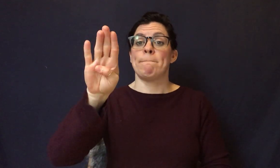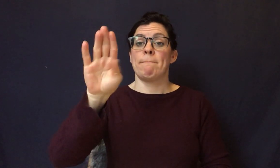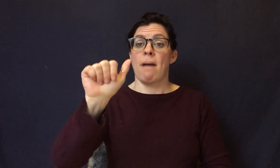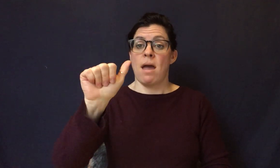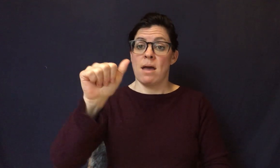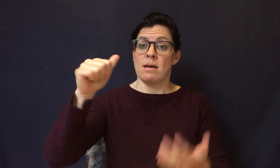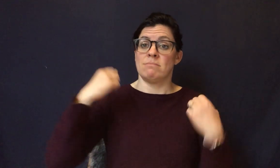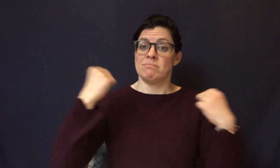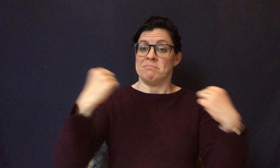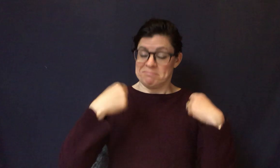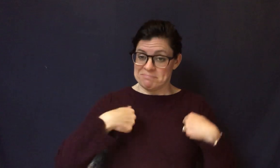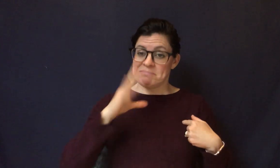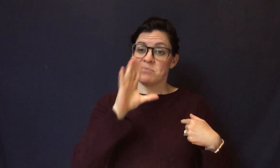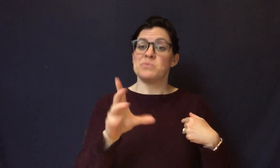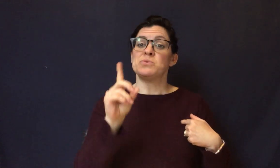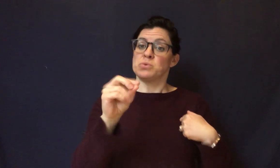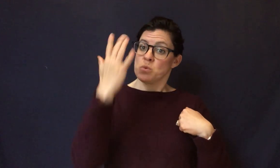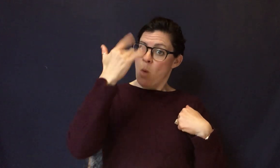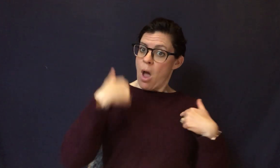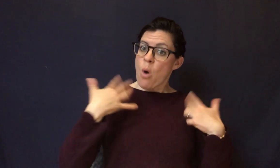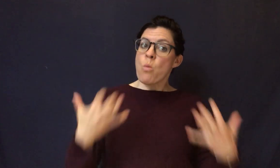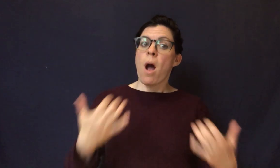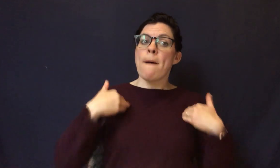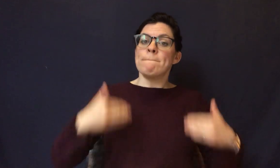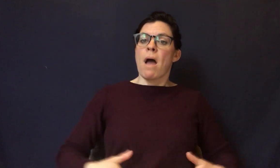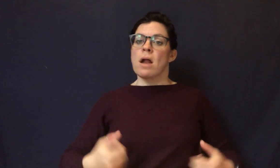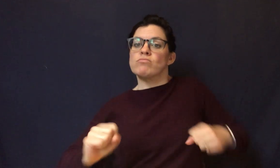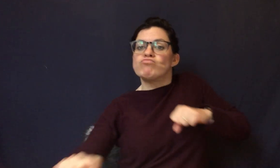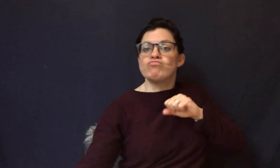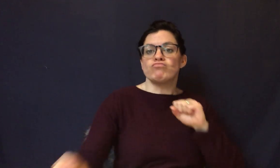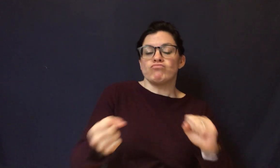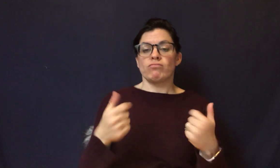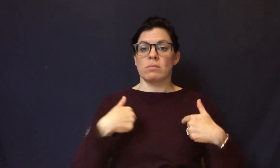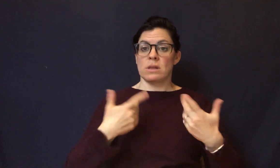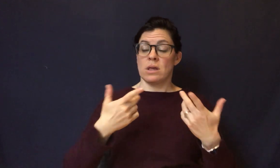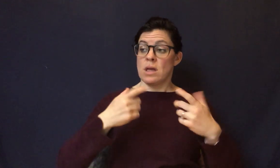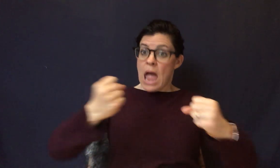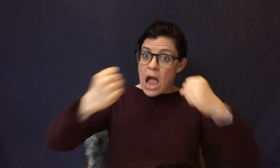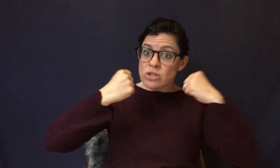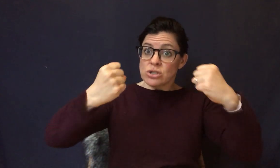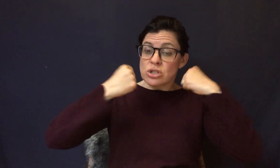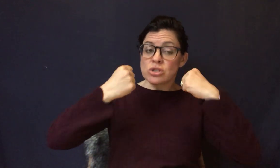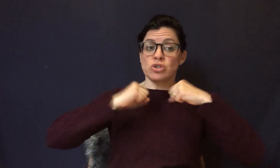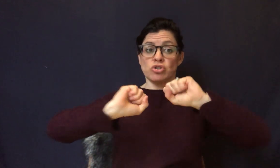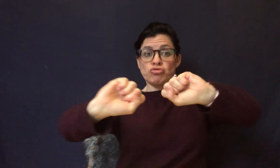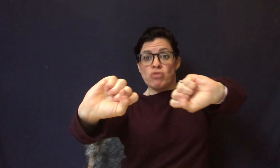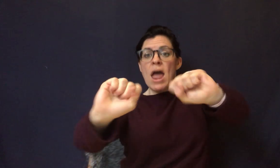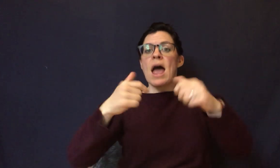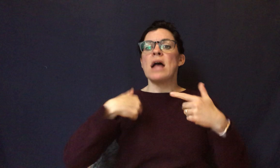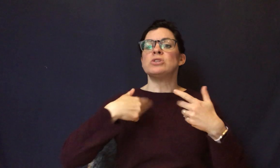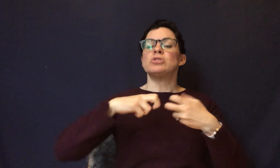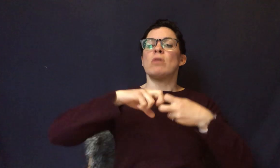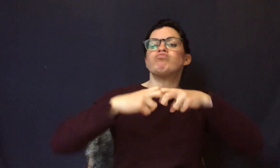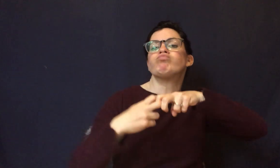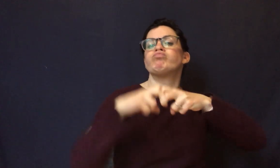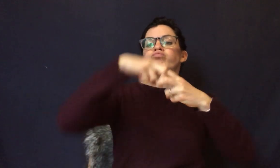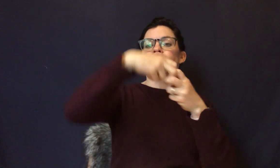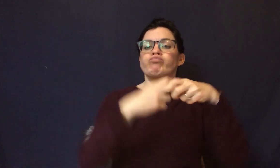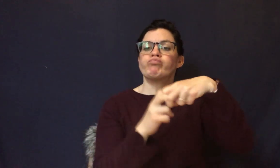working. That's just like when you get out of bed in the morning, right? First thing you do, you stand there a minute. You got to stretch out, okay? Because your body was